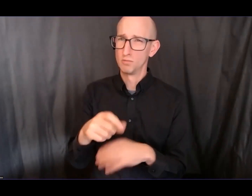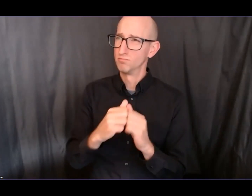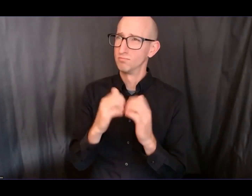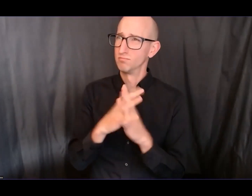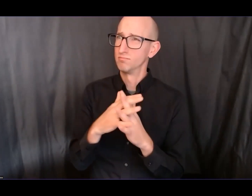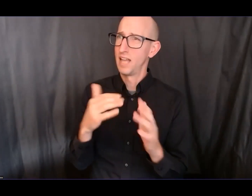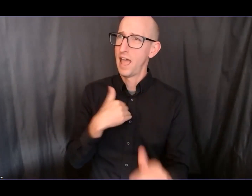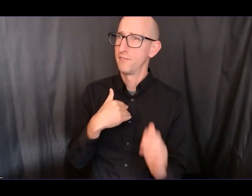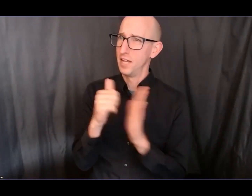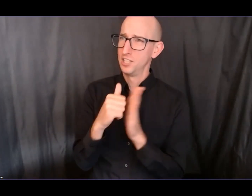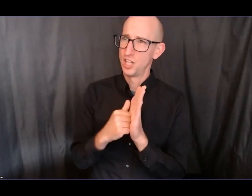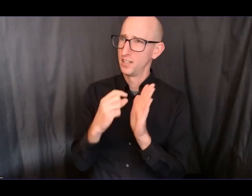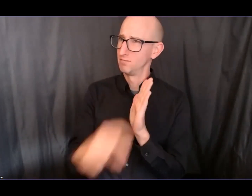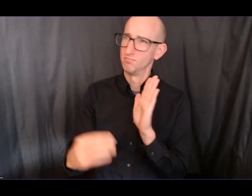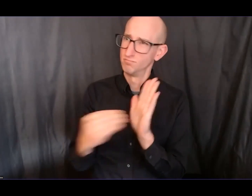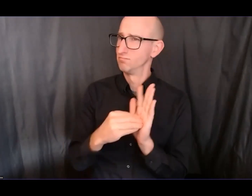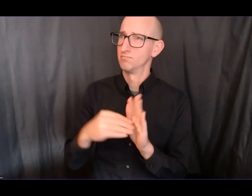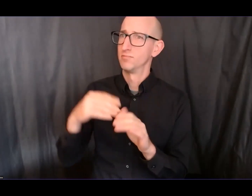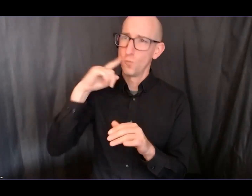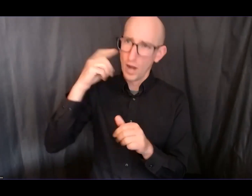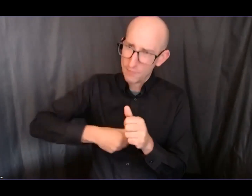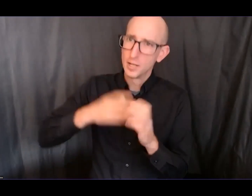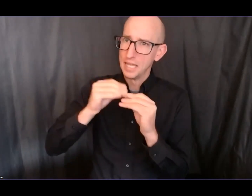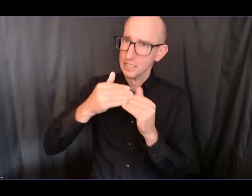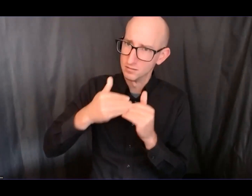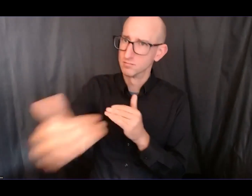on for every meeting moving forward until this is